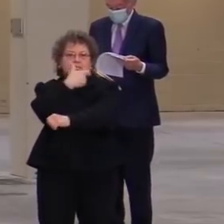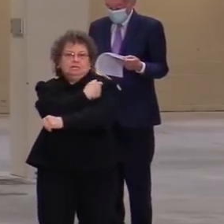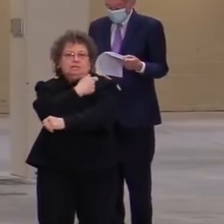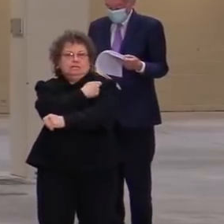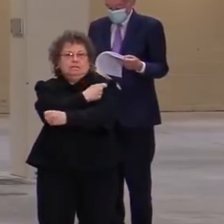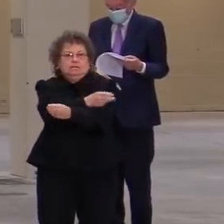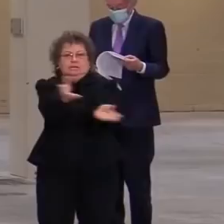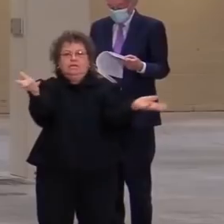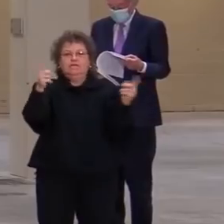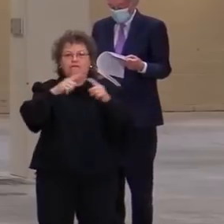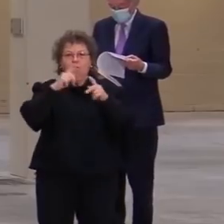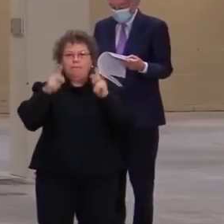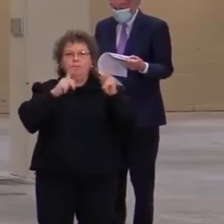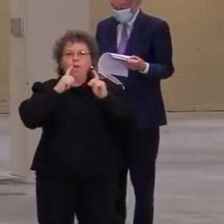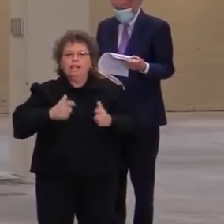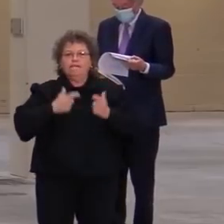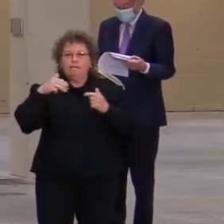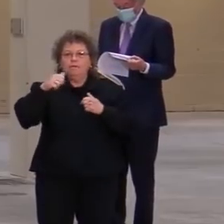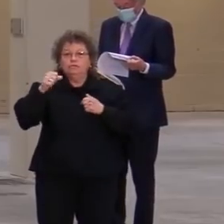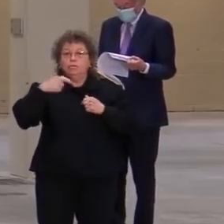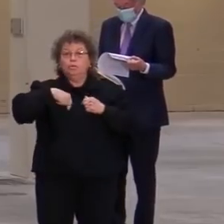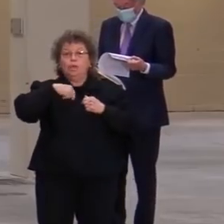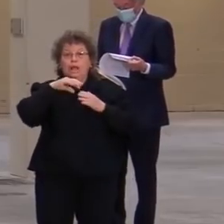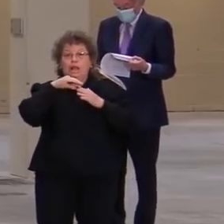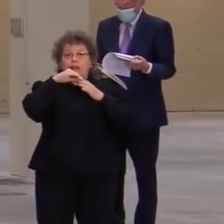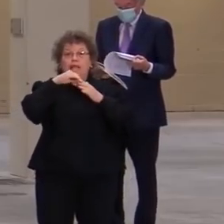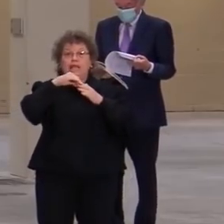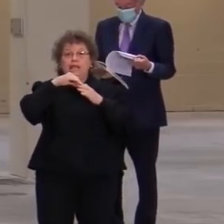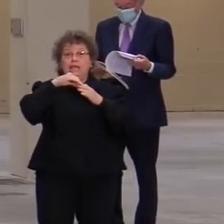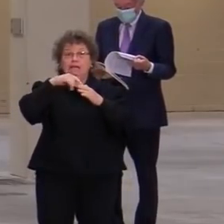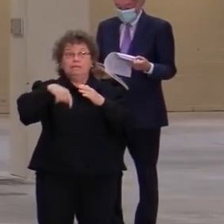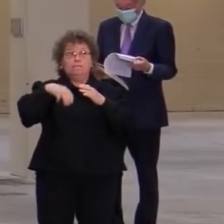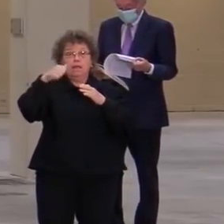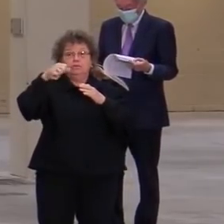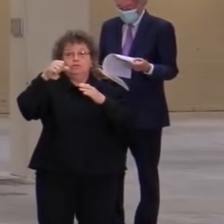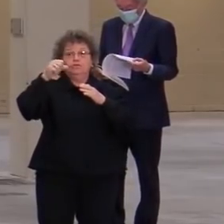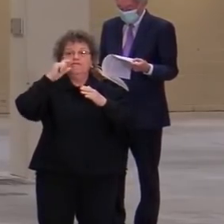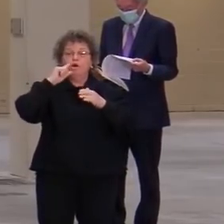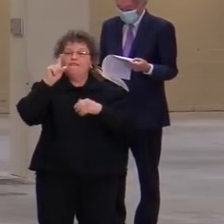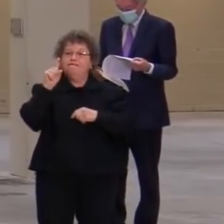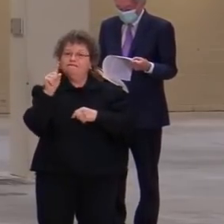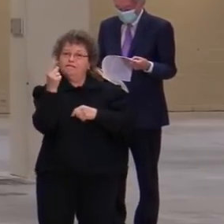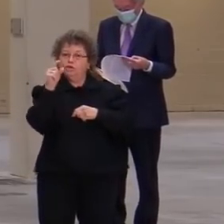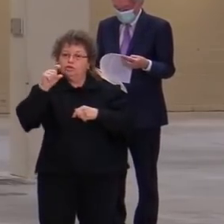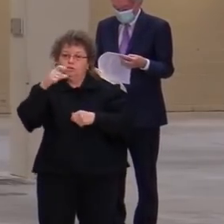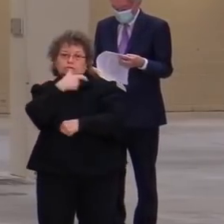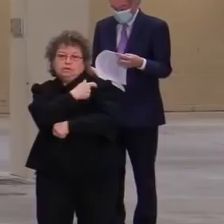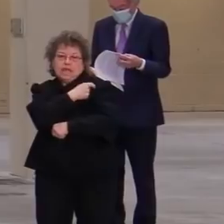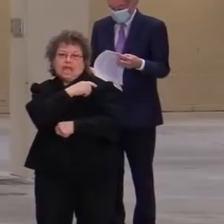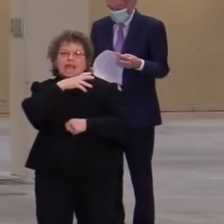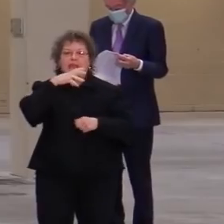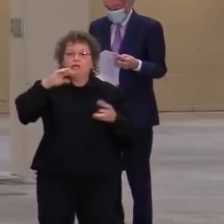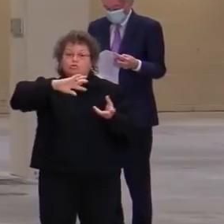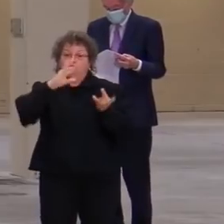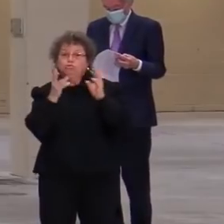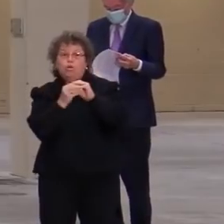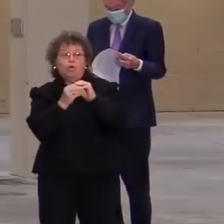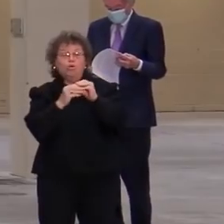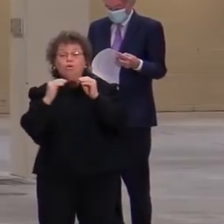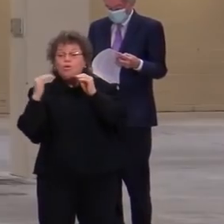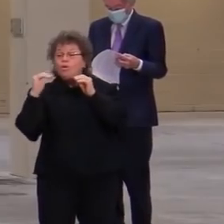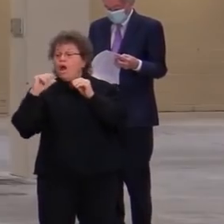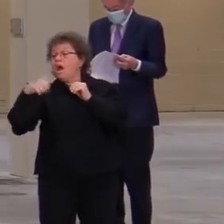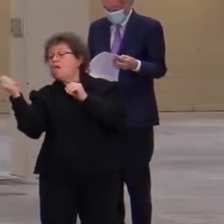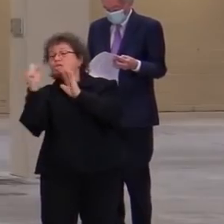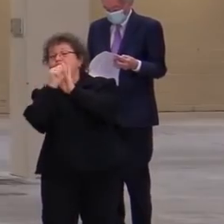are the leading state in both first doses and total doses administered among our peer states. That would be those